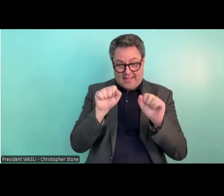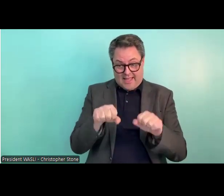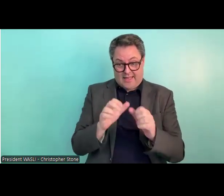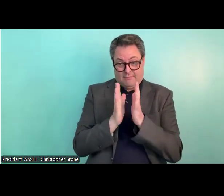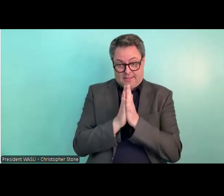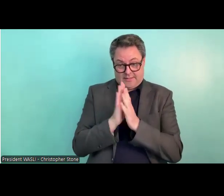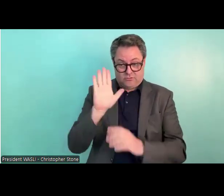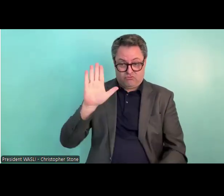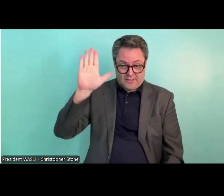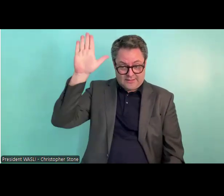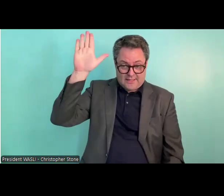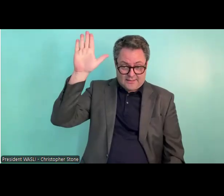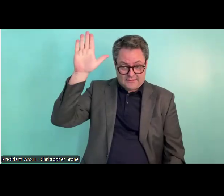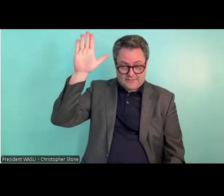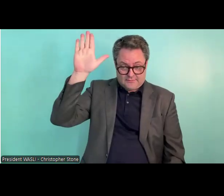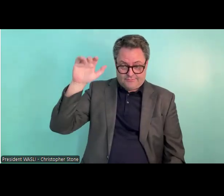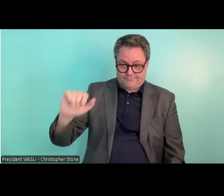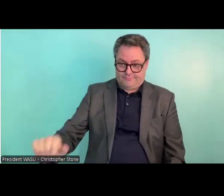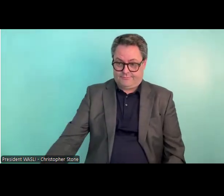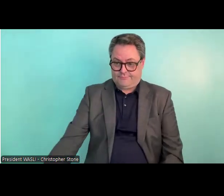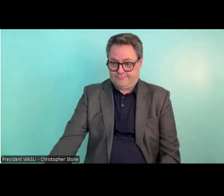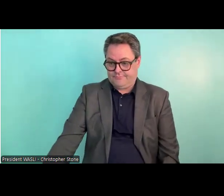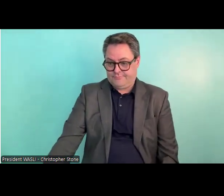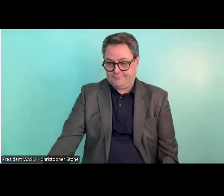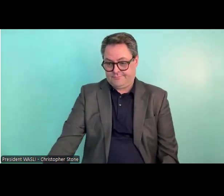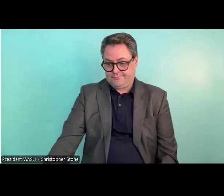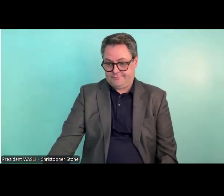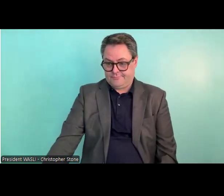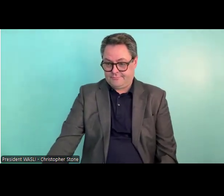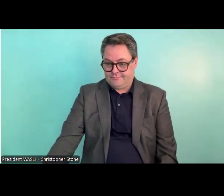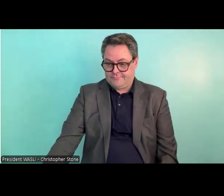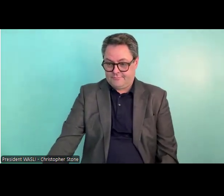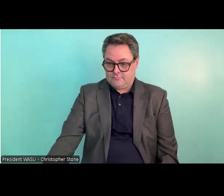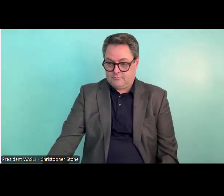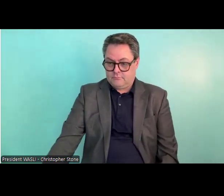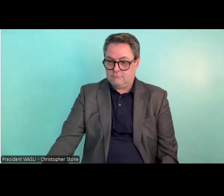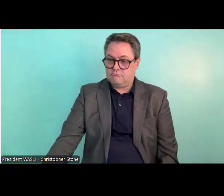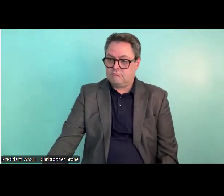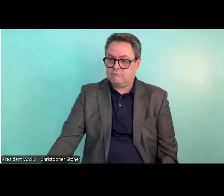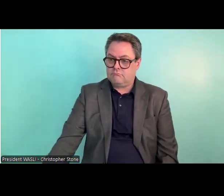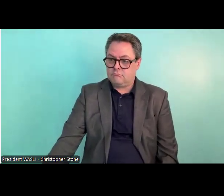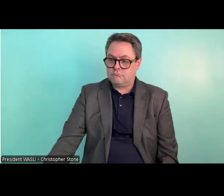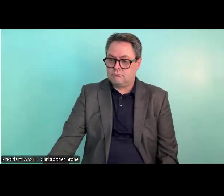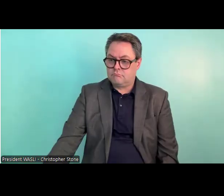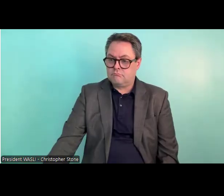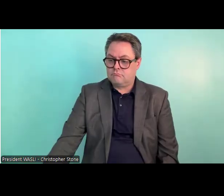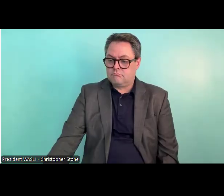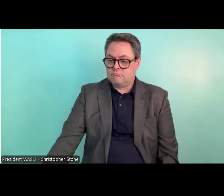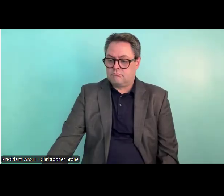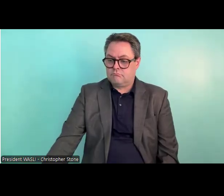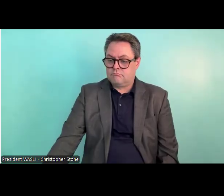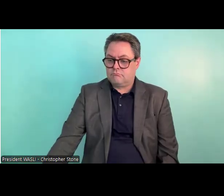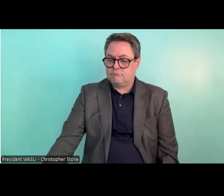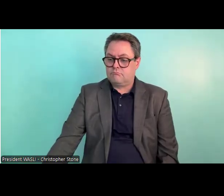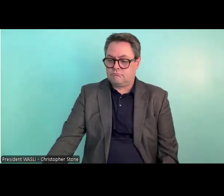national member, can you please click the raise a hand emoji if you are here representing a paid up national